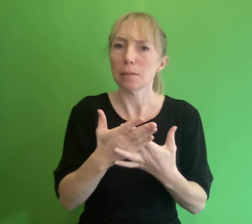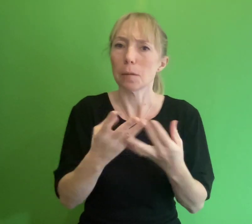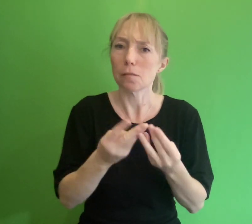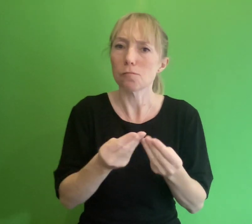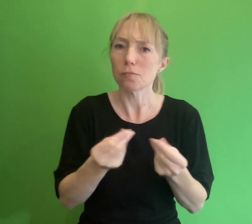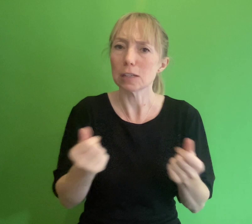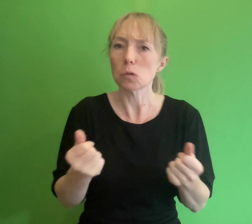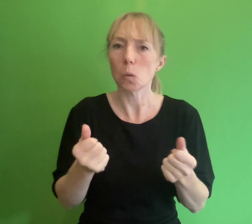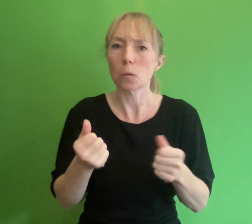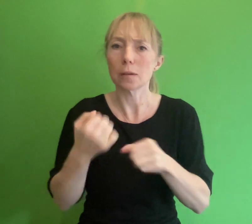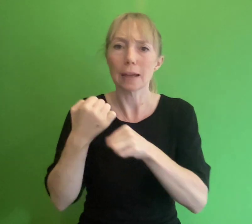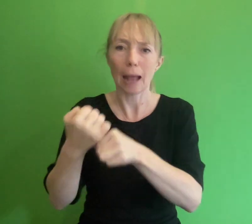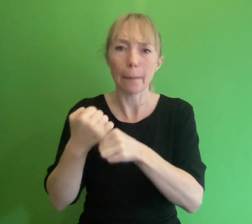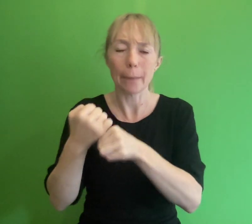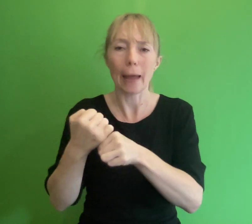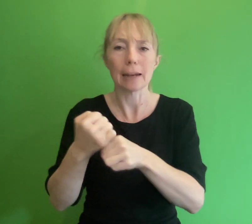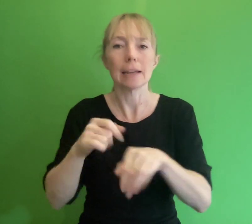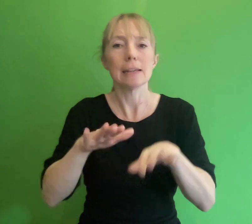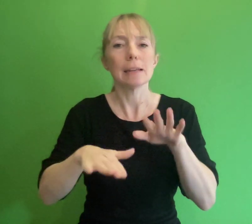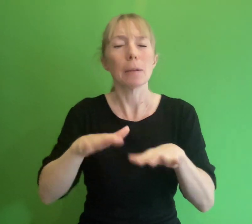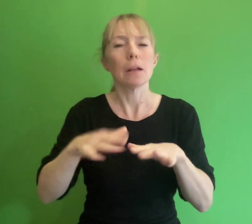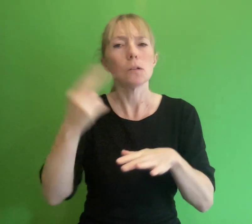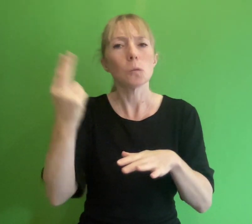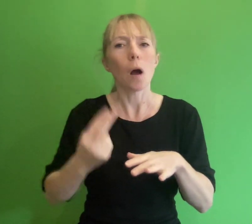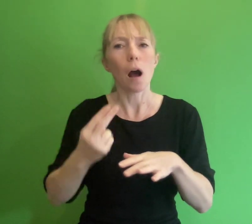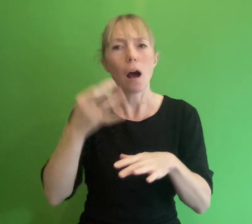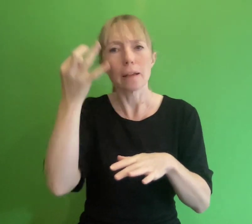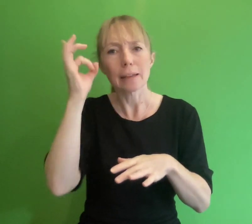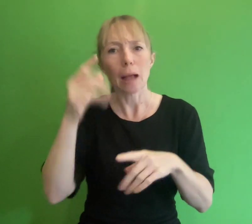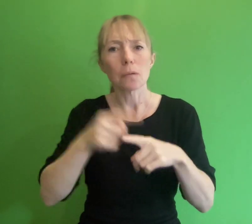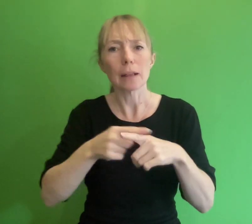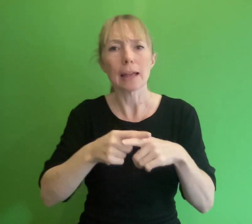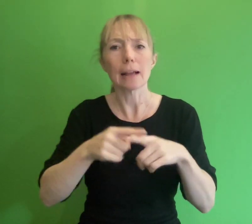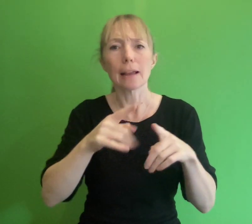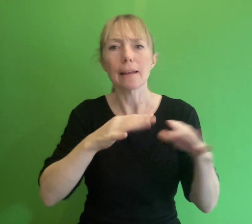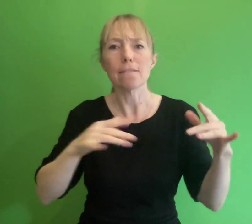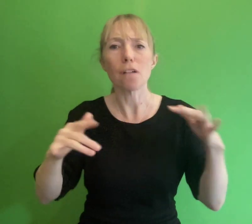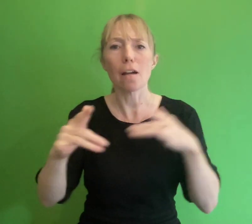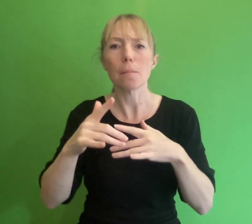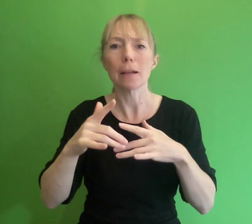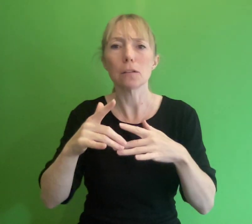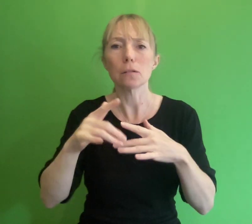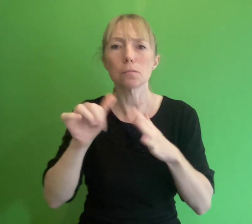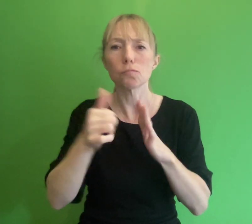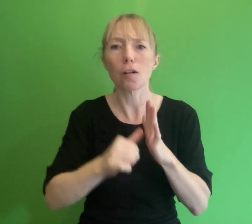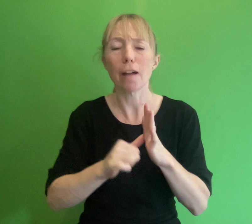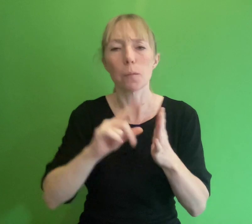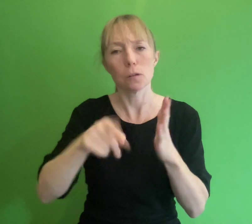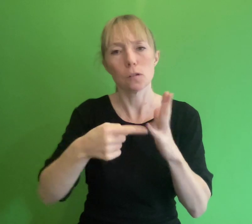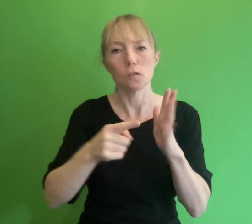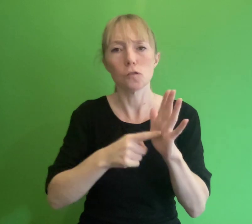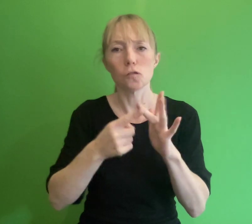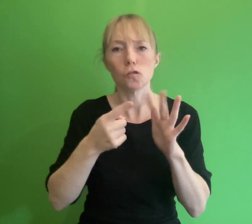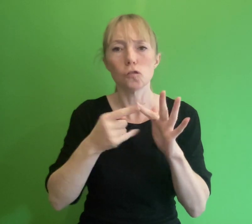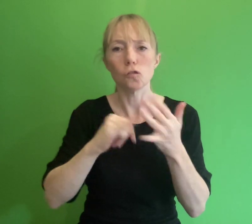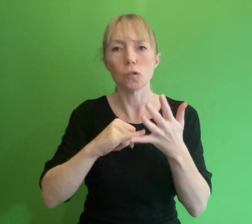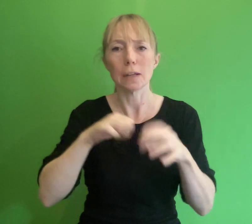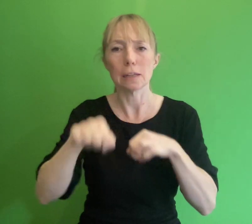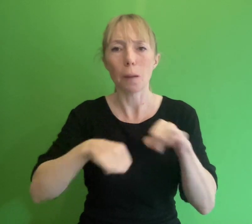campaign, similar to Arts Council England's environmental programme with Julie's Bicycle, led by deaf and disabled people to